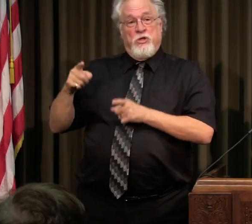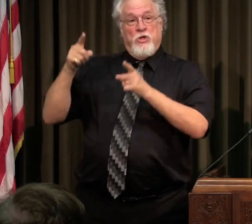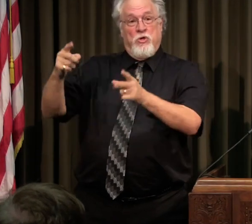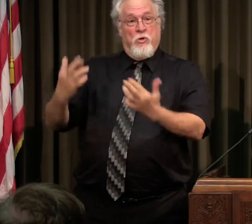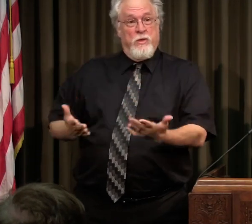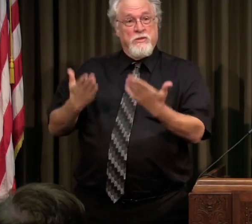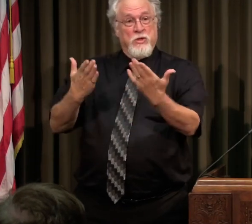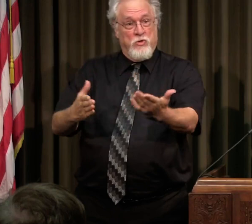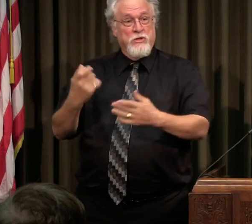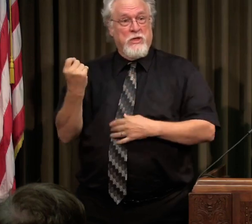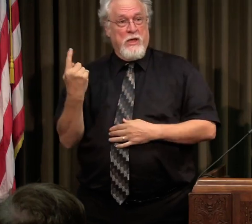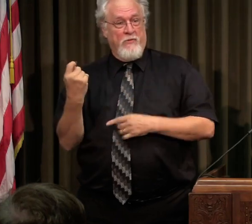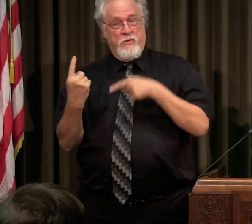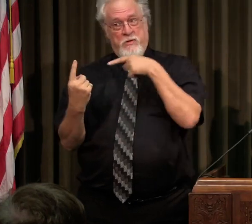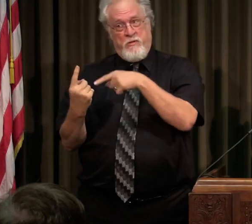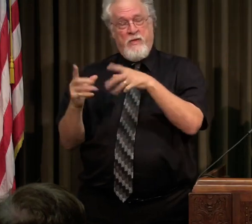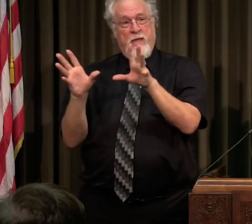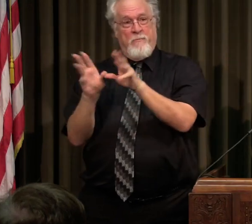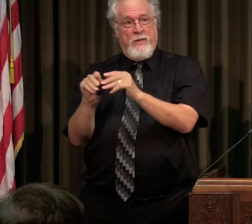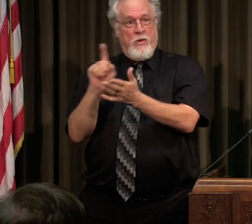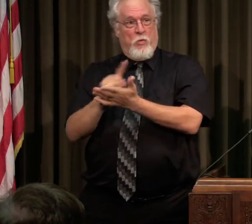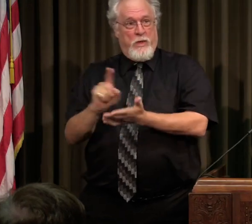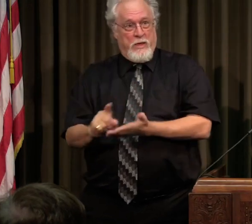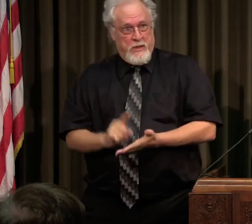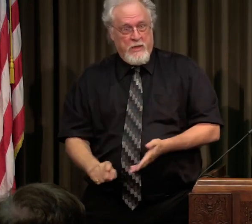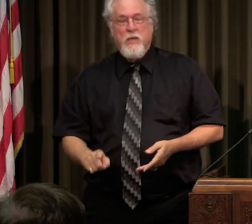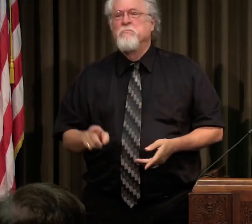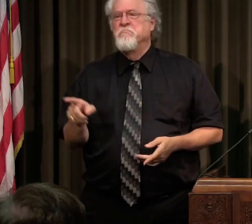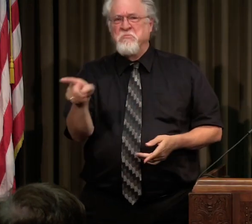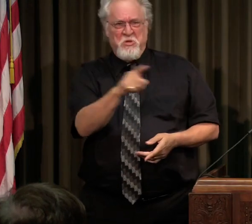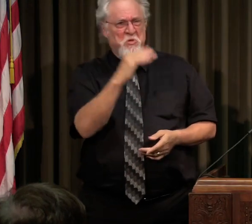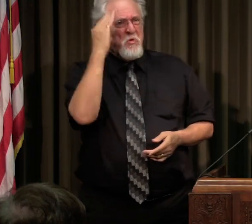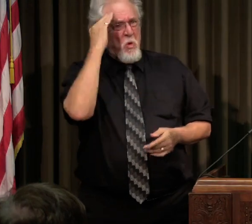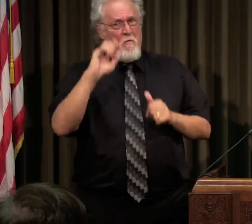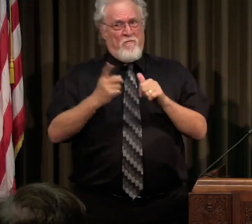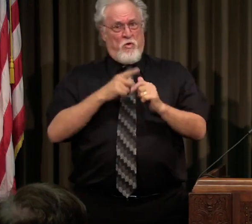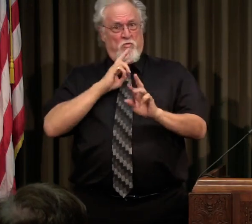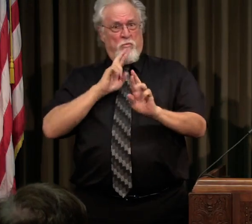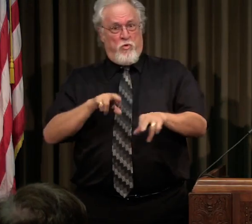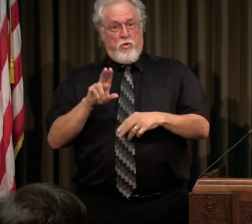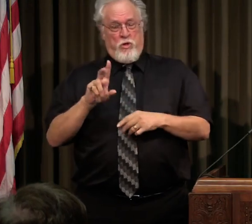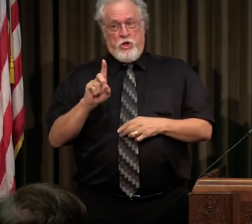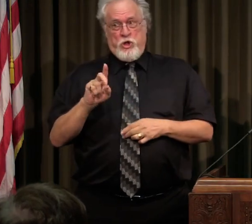session. They are meeting weekly. As you know, their first report